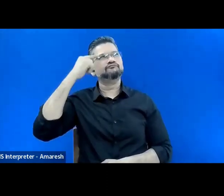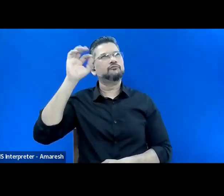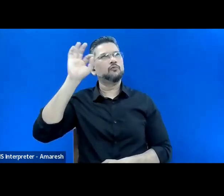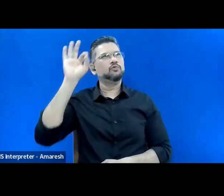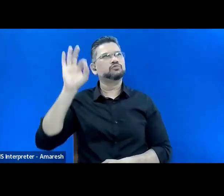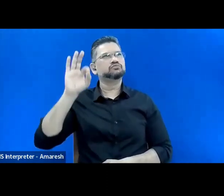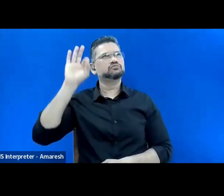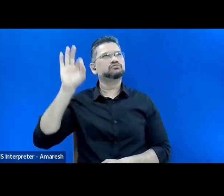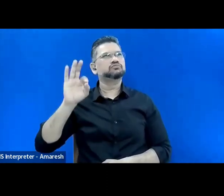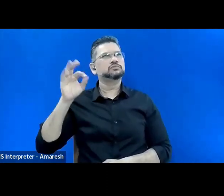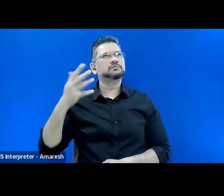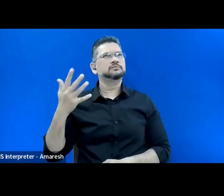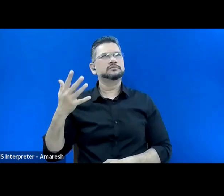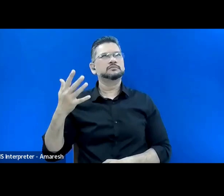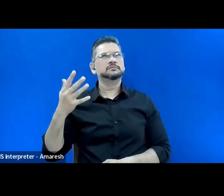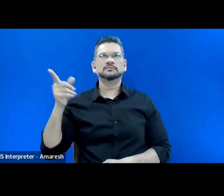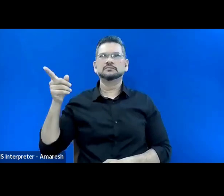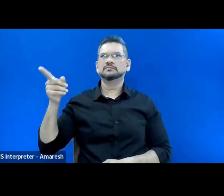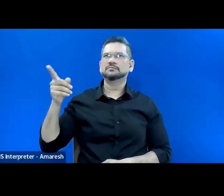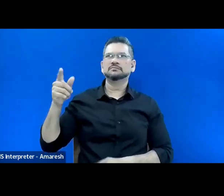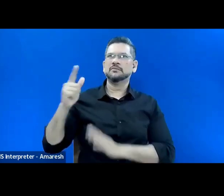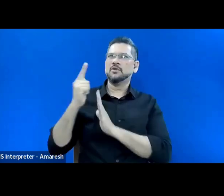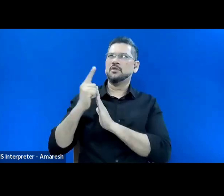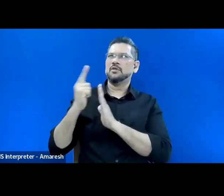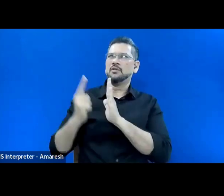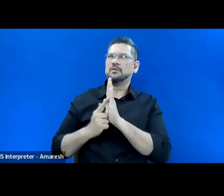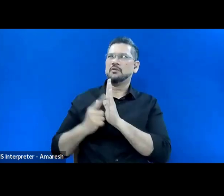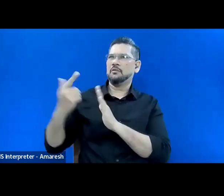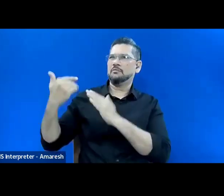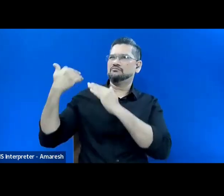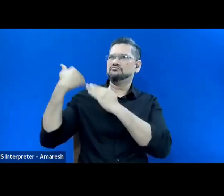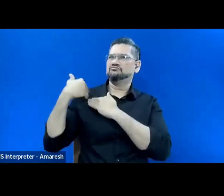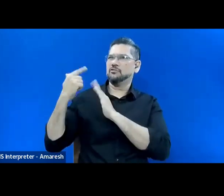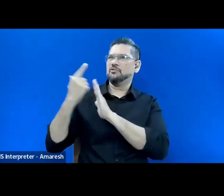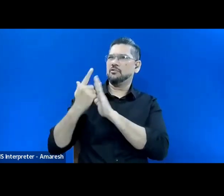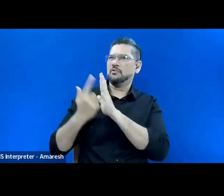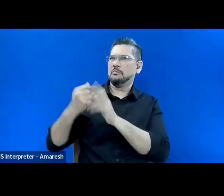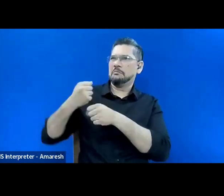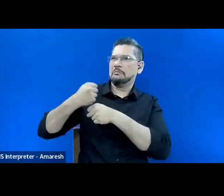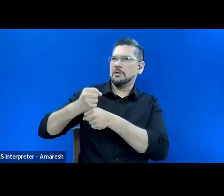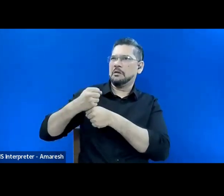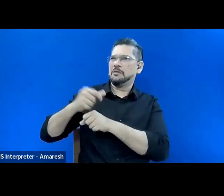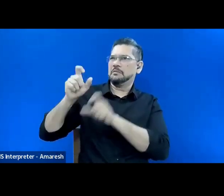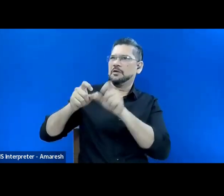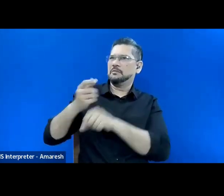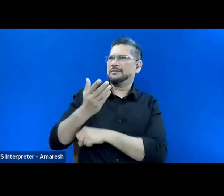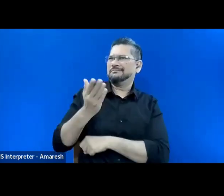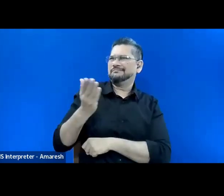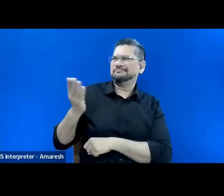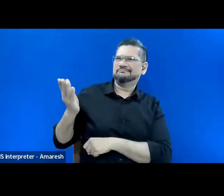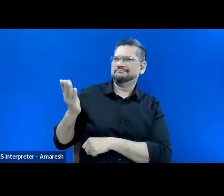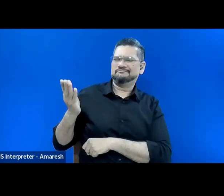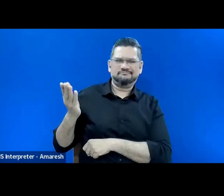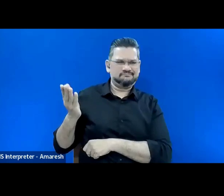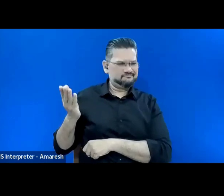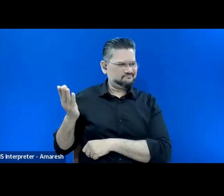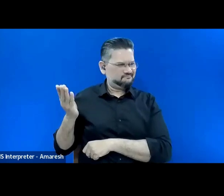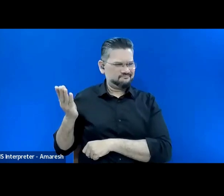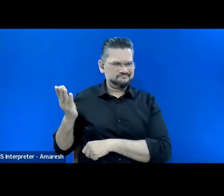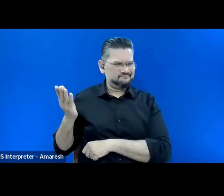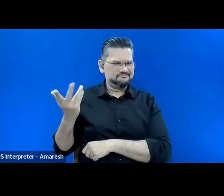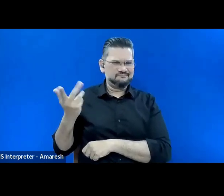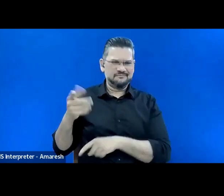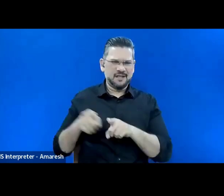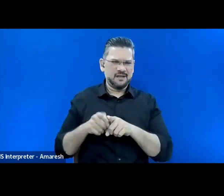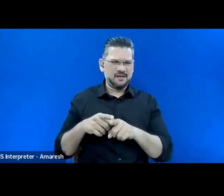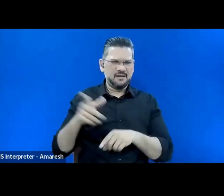who are in charge of making the laws in our islands, in our countries, they are influenced more by culture